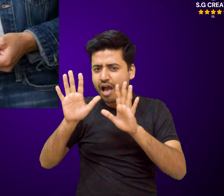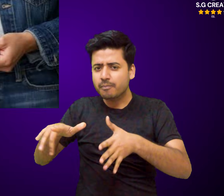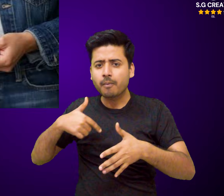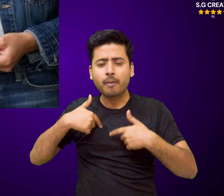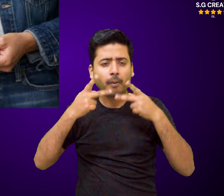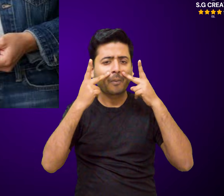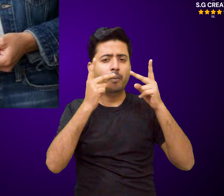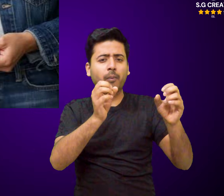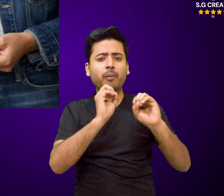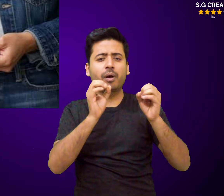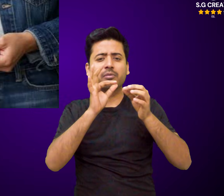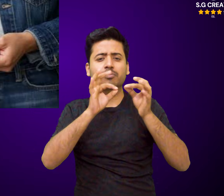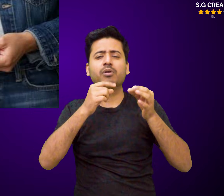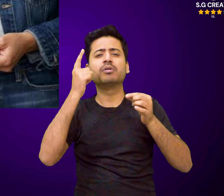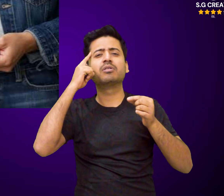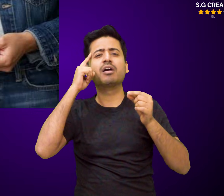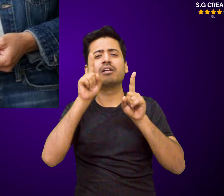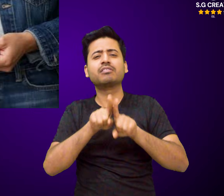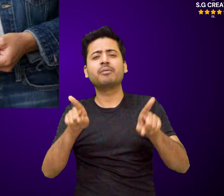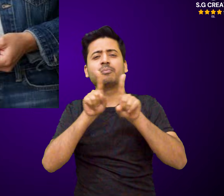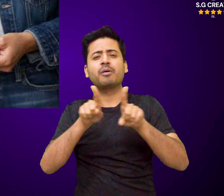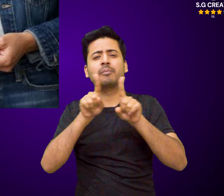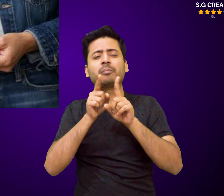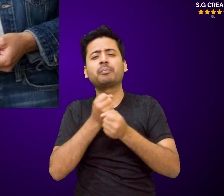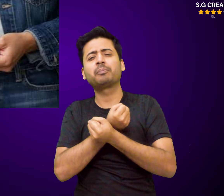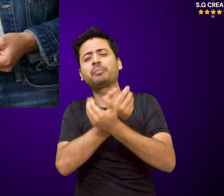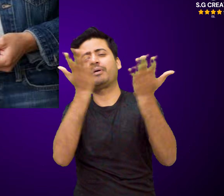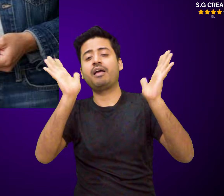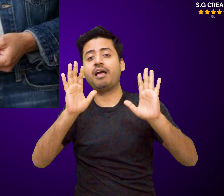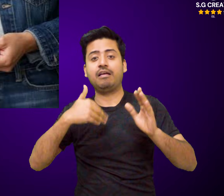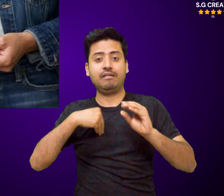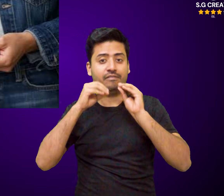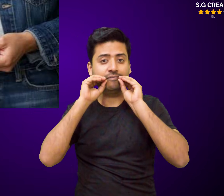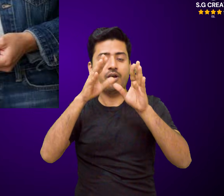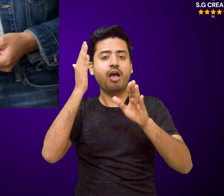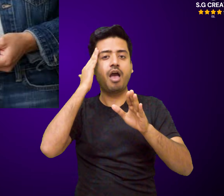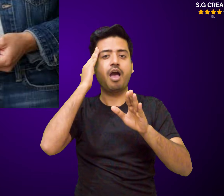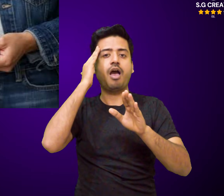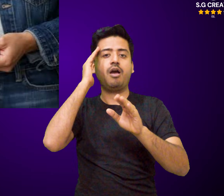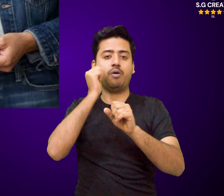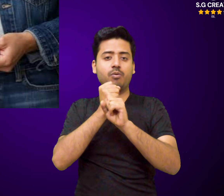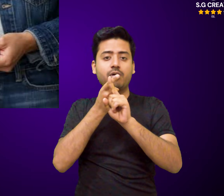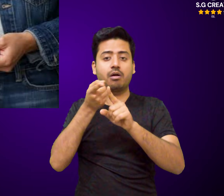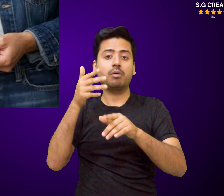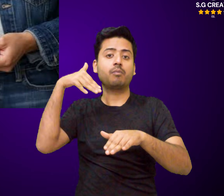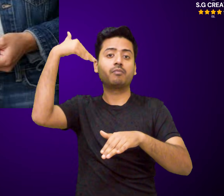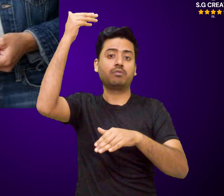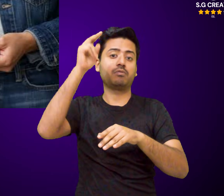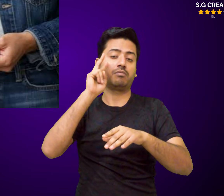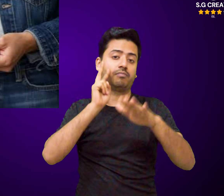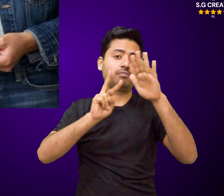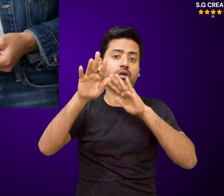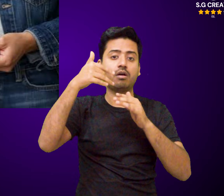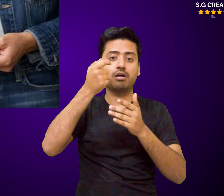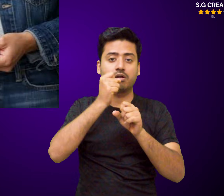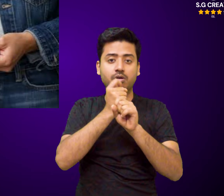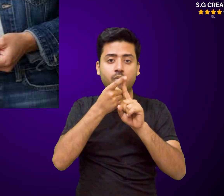dyes, and treated for durability. Surat-based startup Canvalup, founded by Shreyansh Kokra, is a pioneering Indian